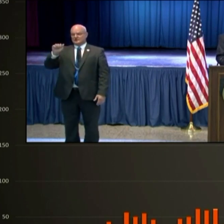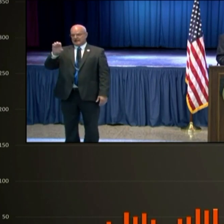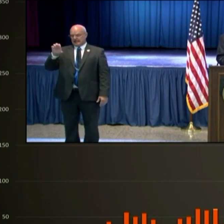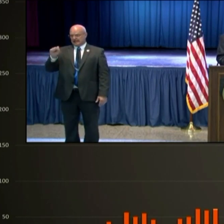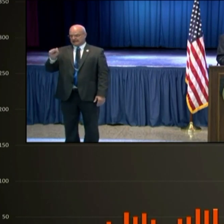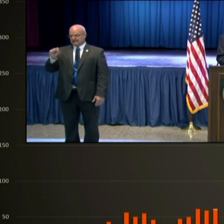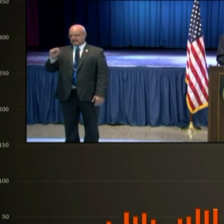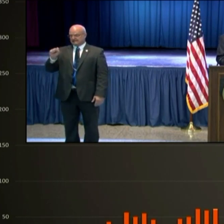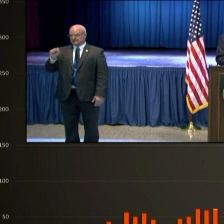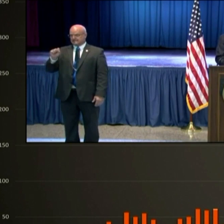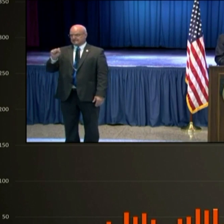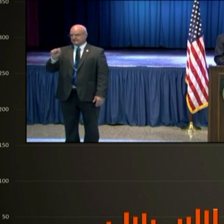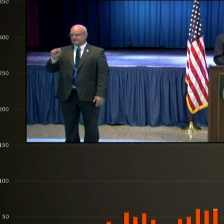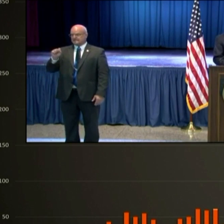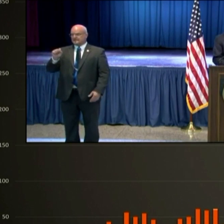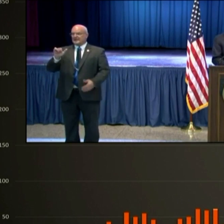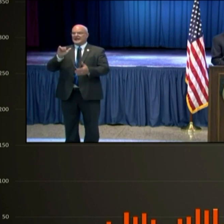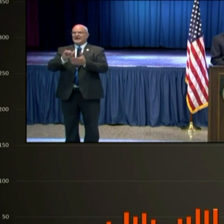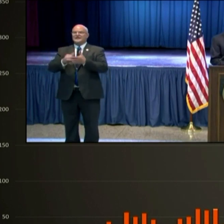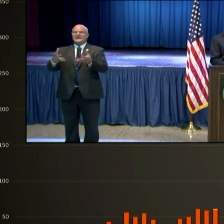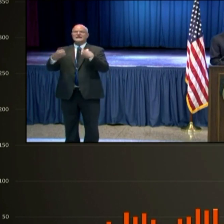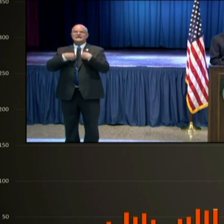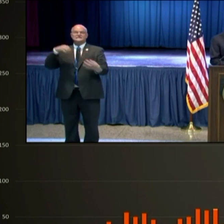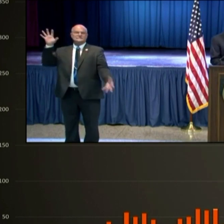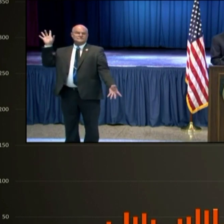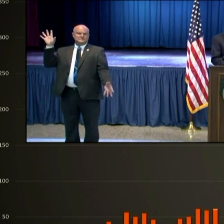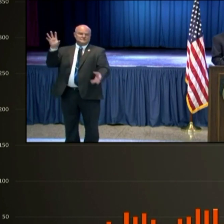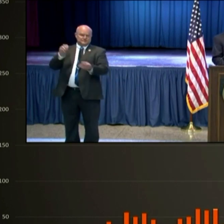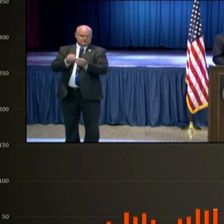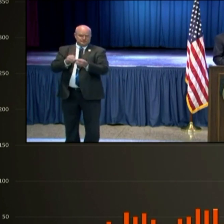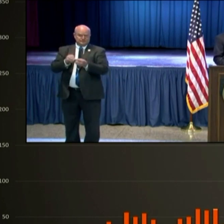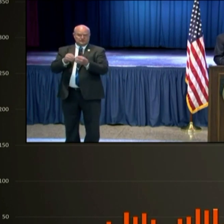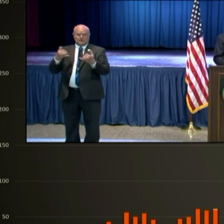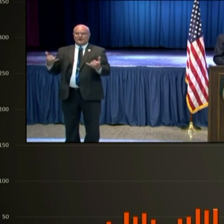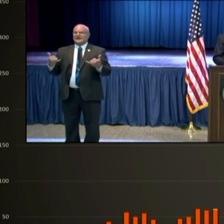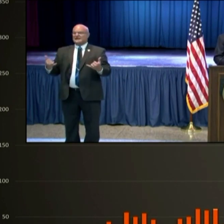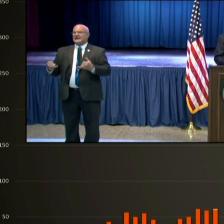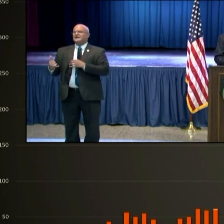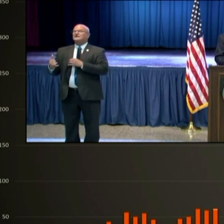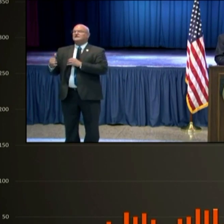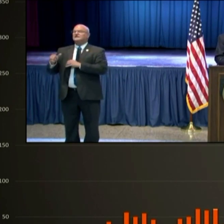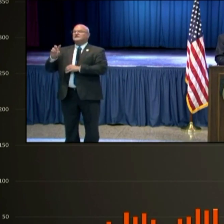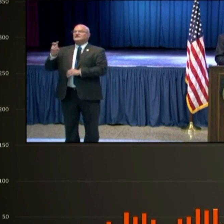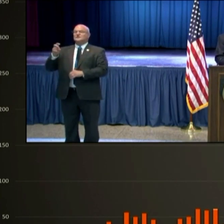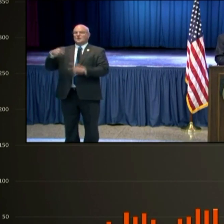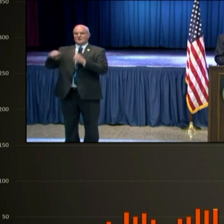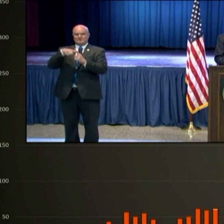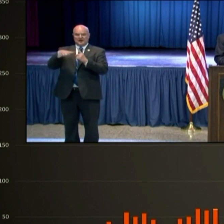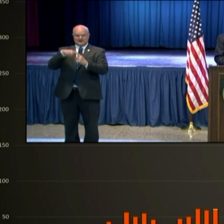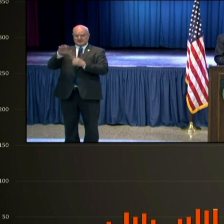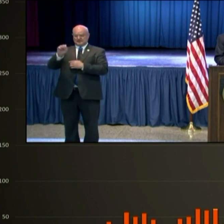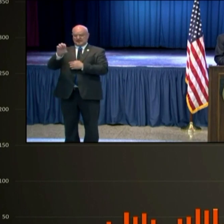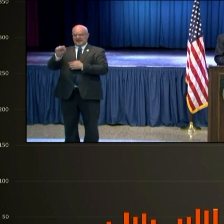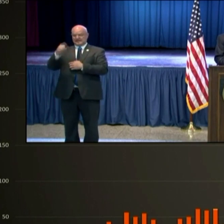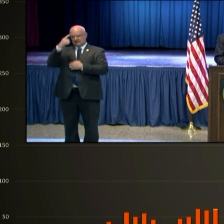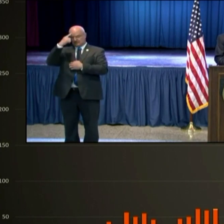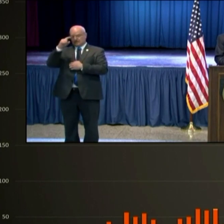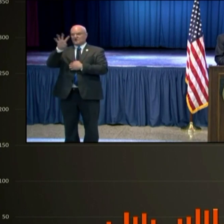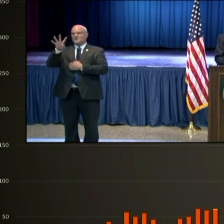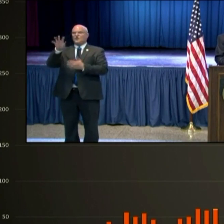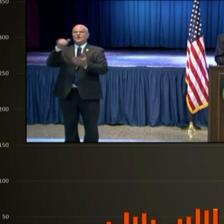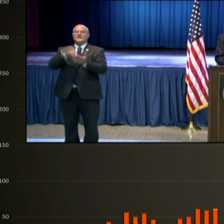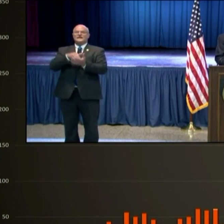cases, and that gives our total caseload right now in terms of positive cases to